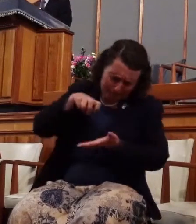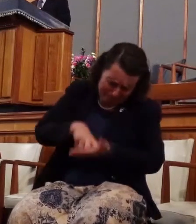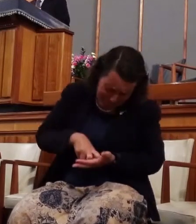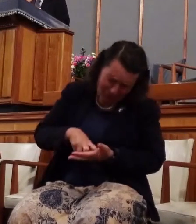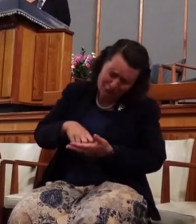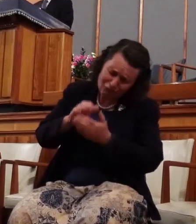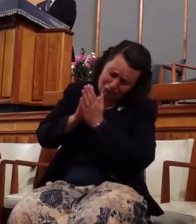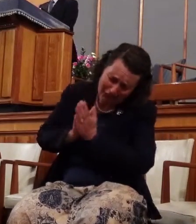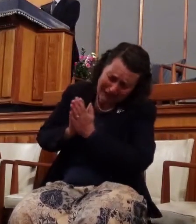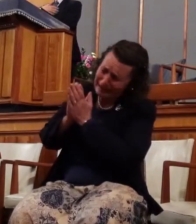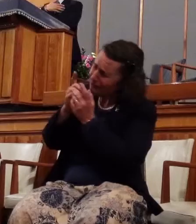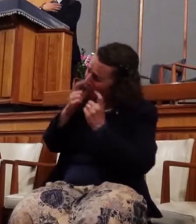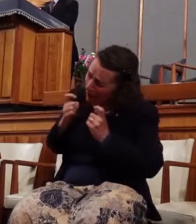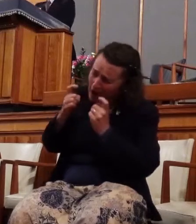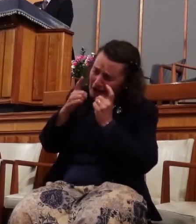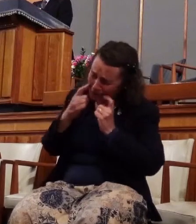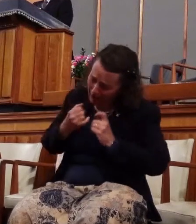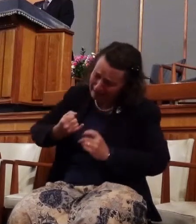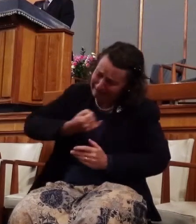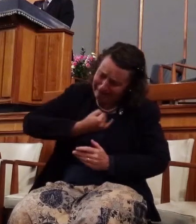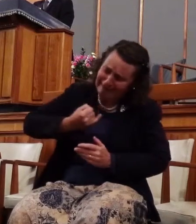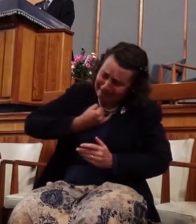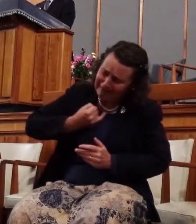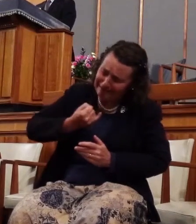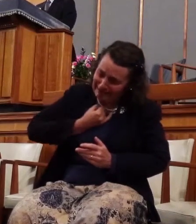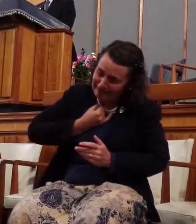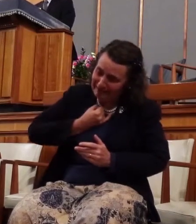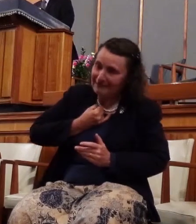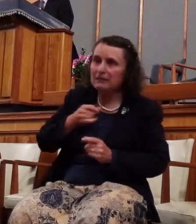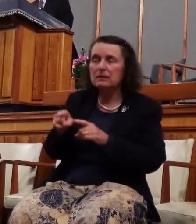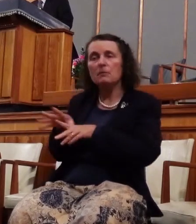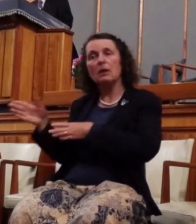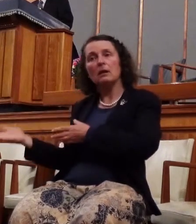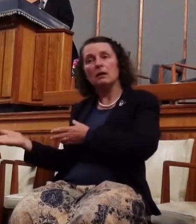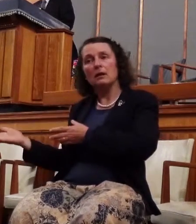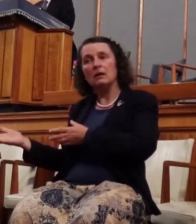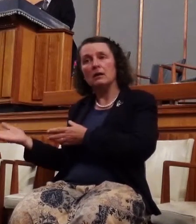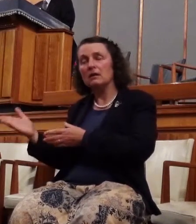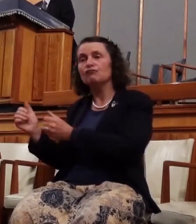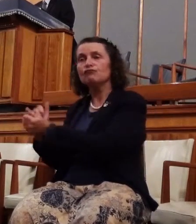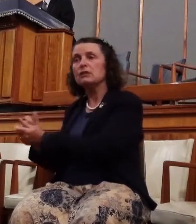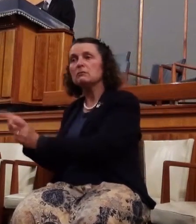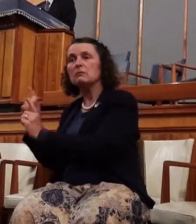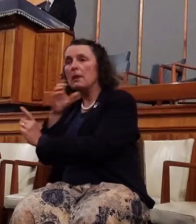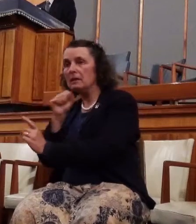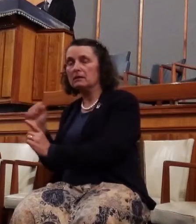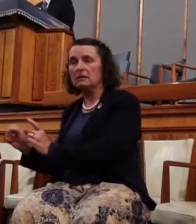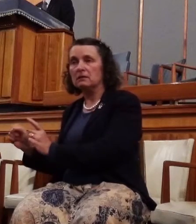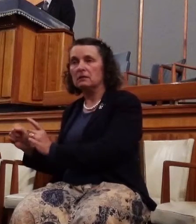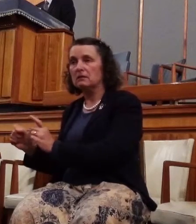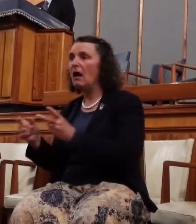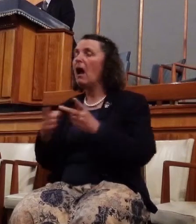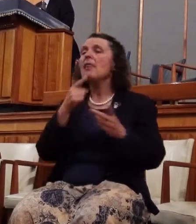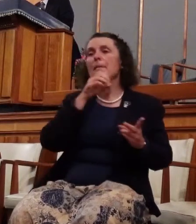about his sinful life. We can multiply the examples. I know another pastor, his own mother put